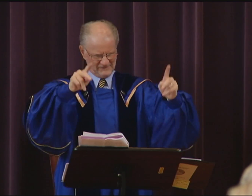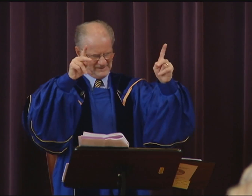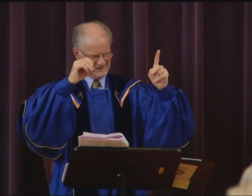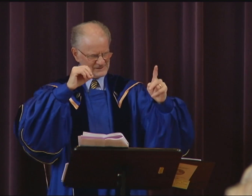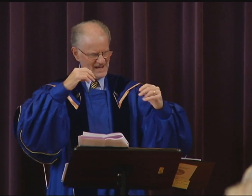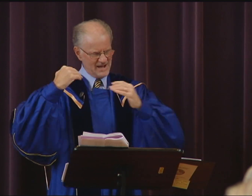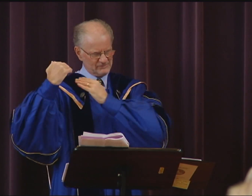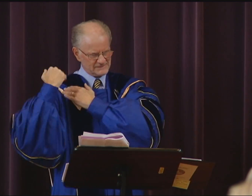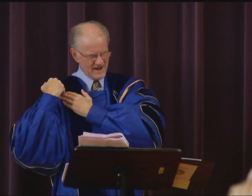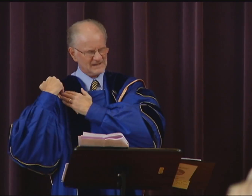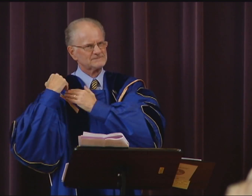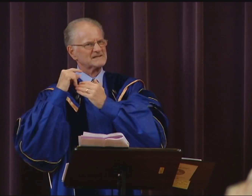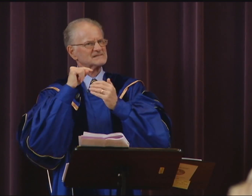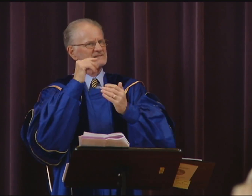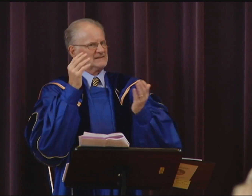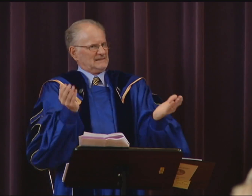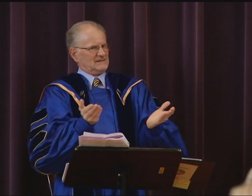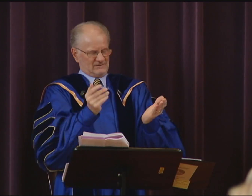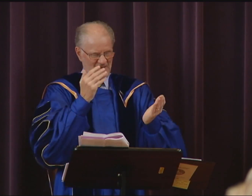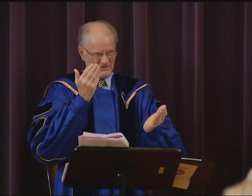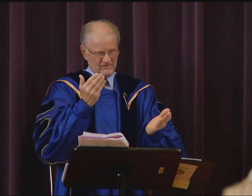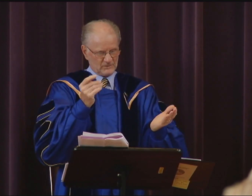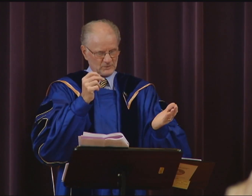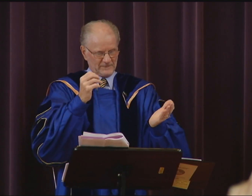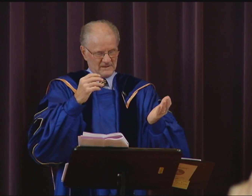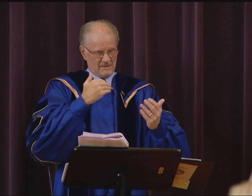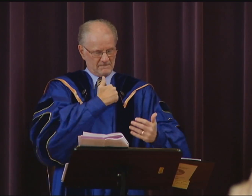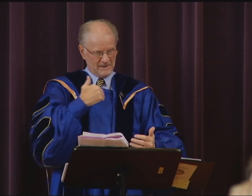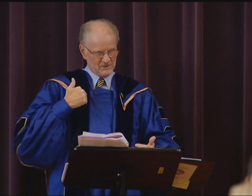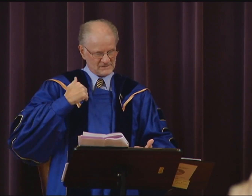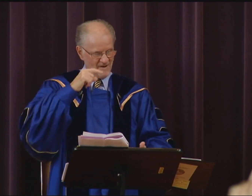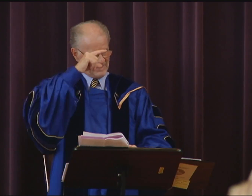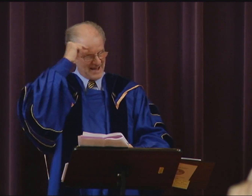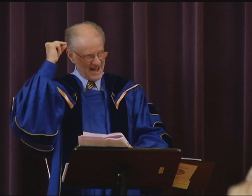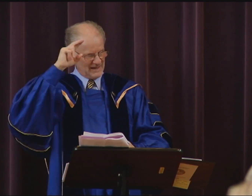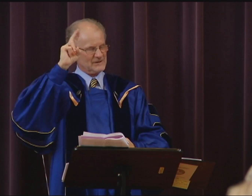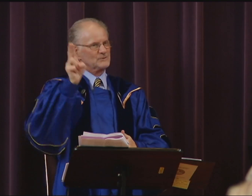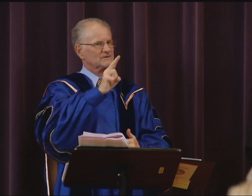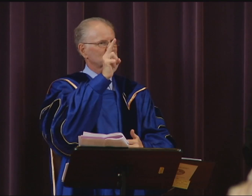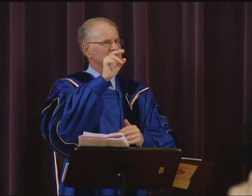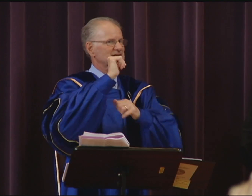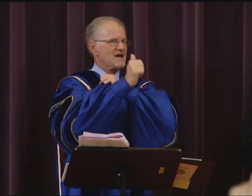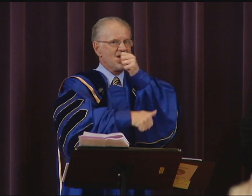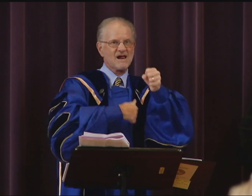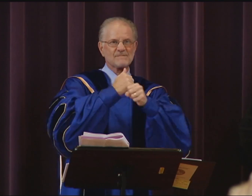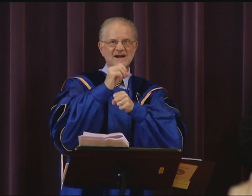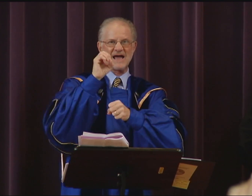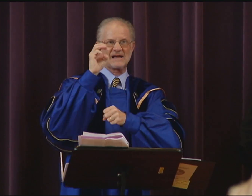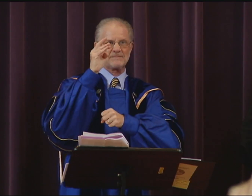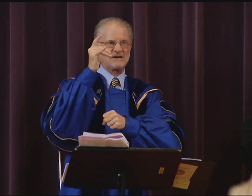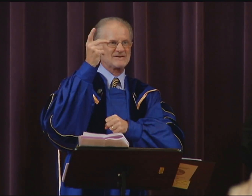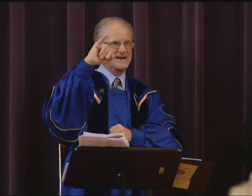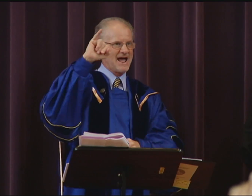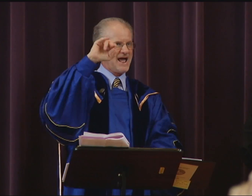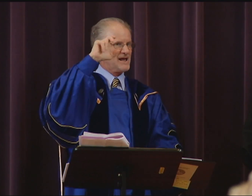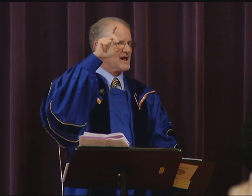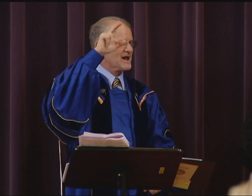rights, privileges, and responsibilities thereto to be members of the Gallaudet University